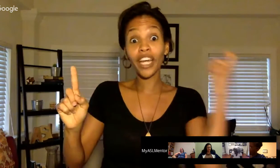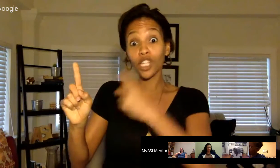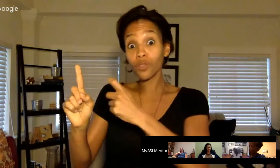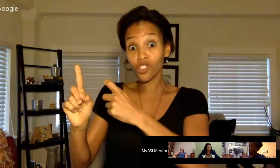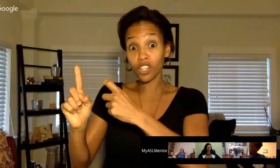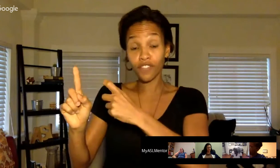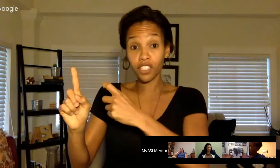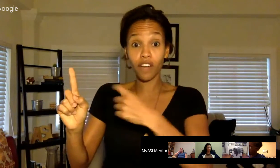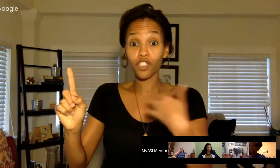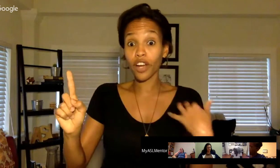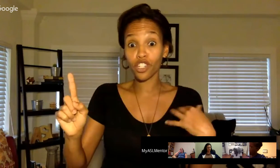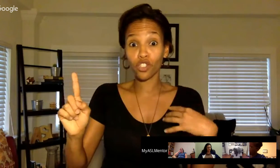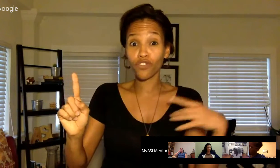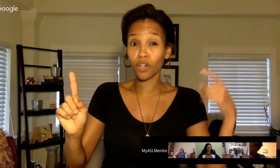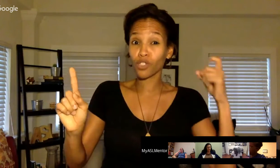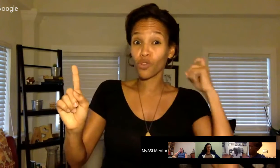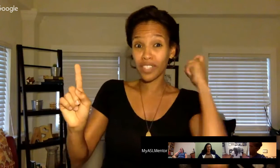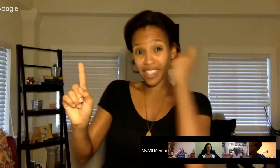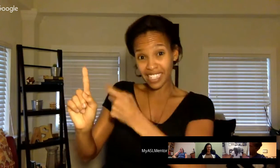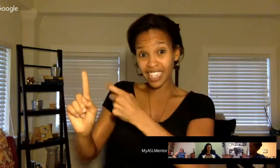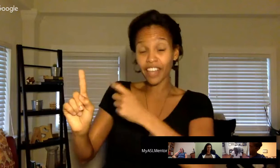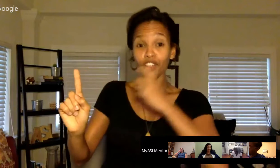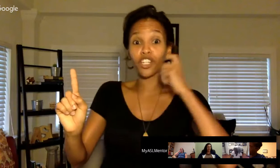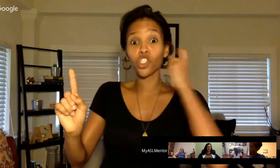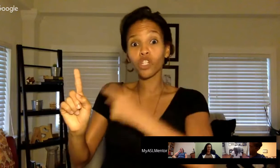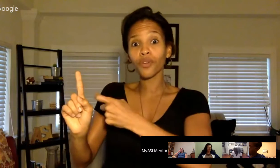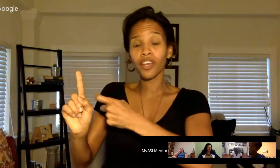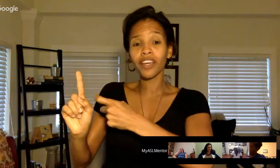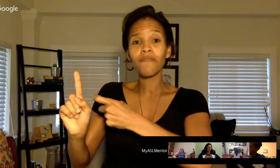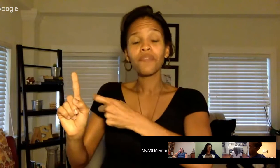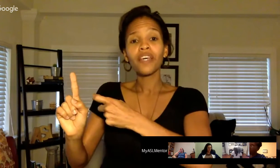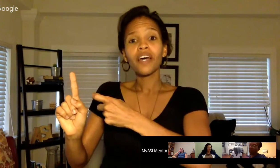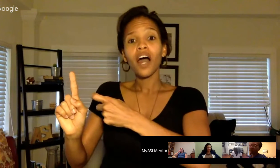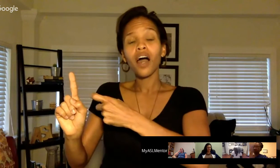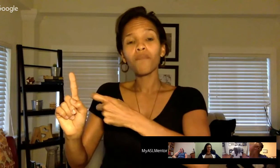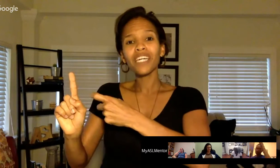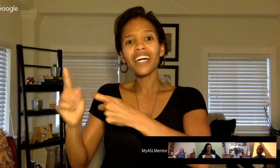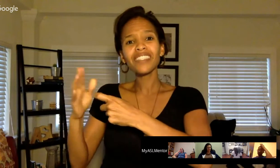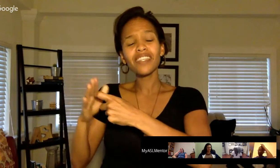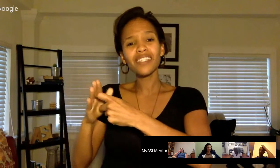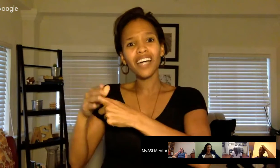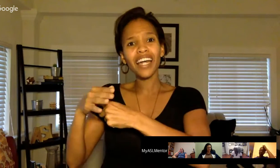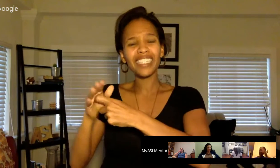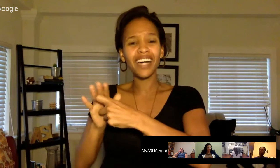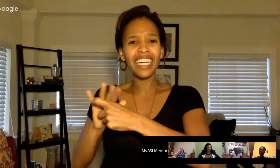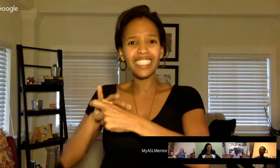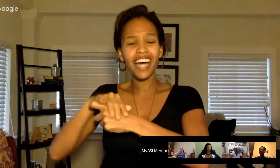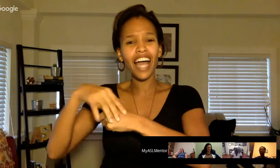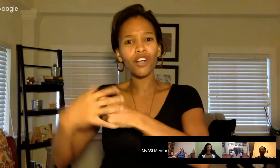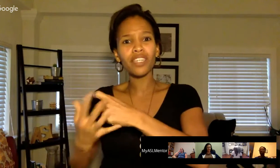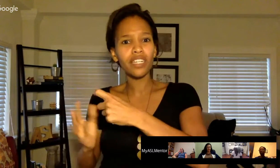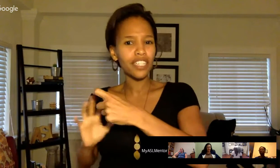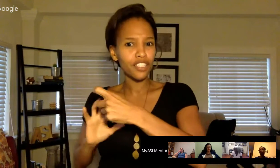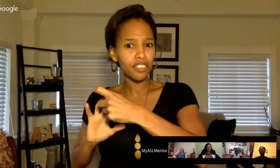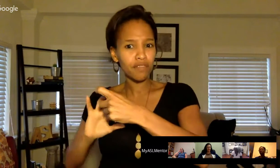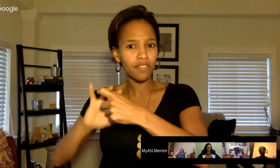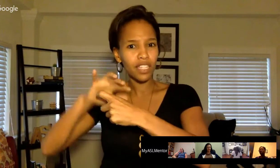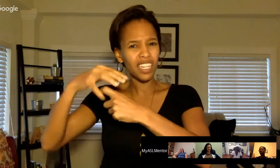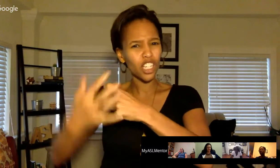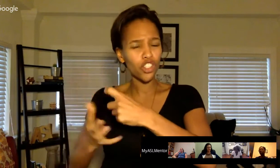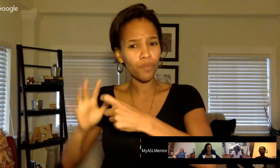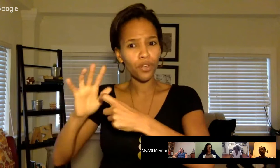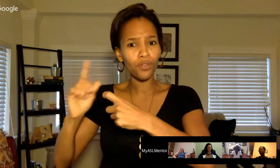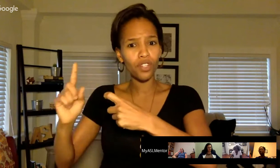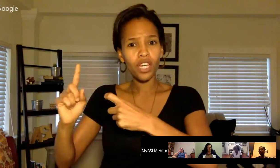a great usage of directional verbs. So this idea that they're contributing, because this sign is not entirely clear